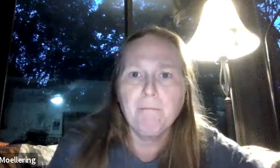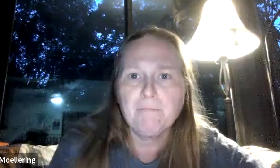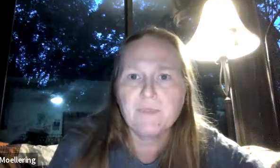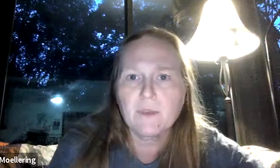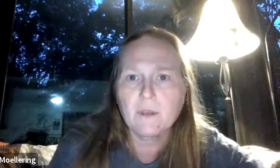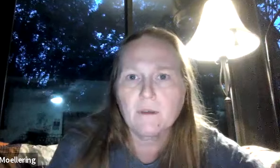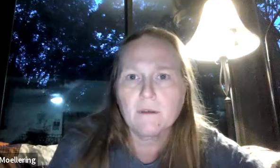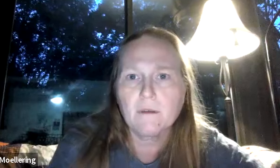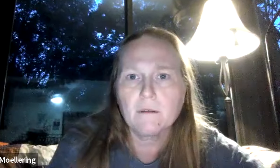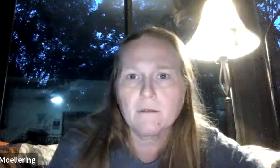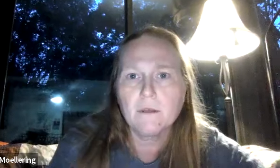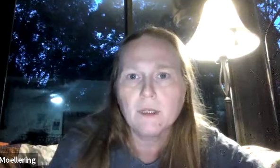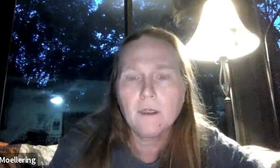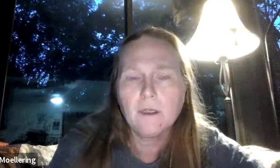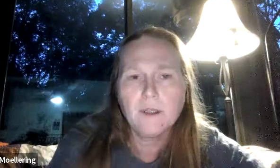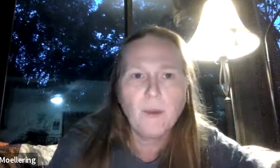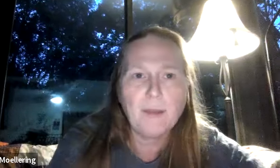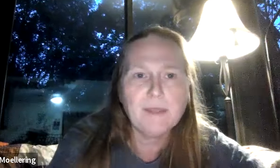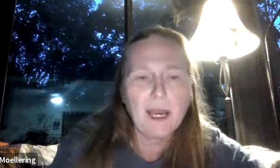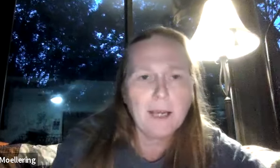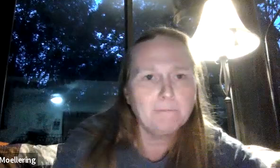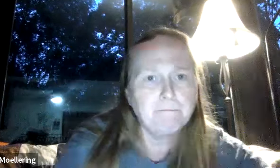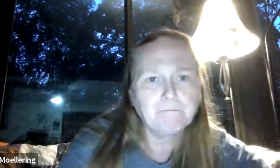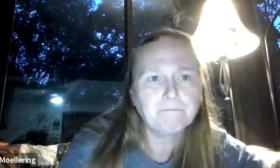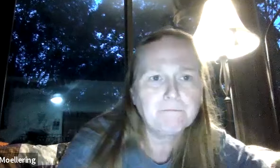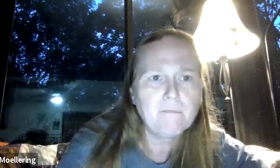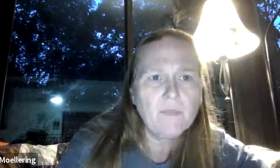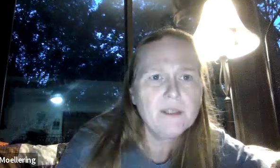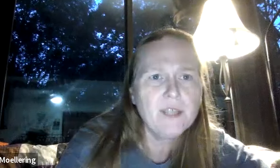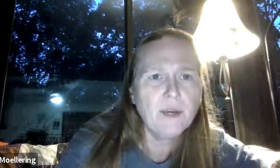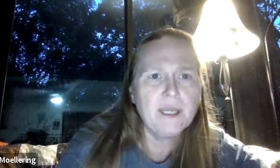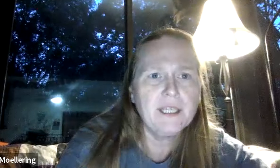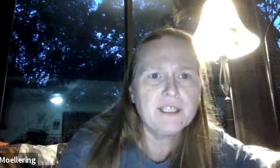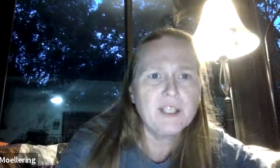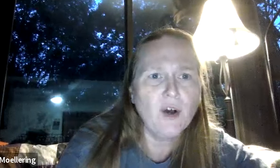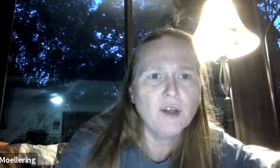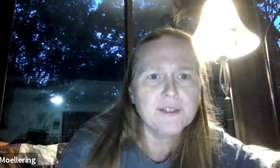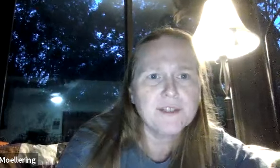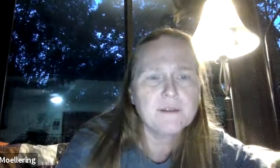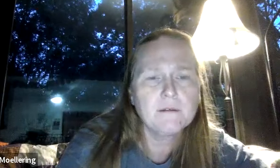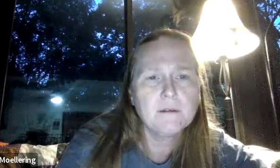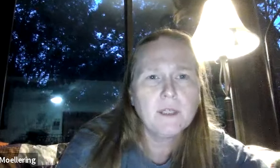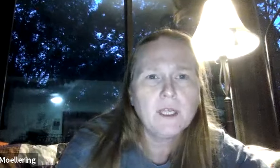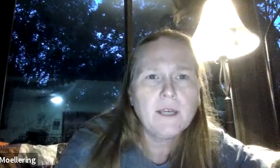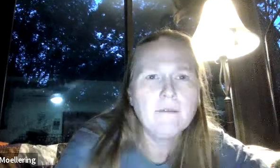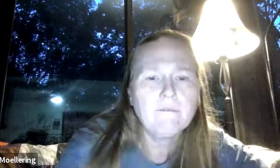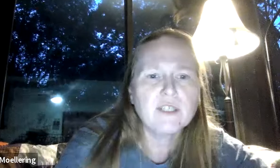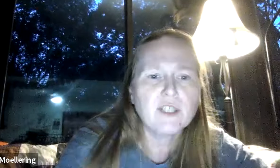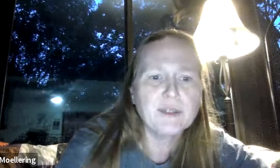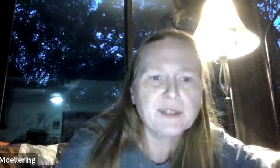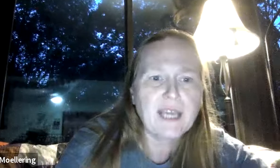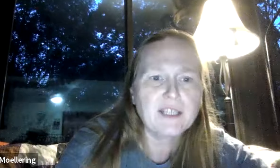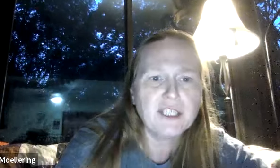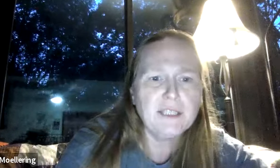on the website. So in adults, there's a little